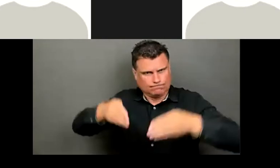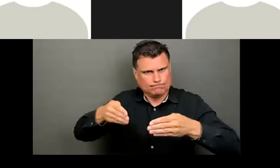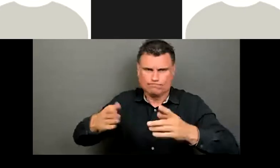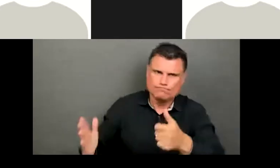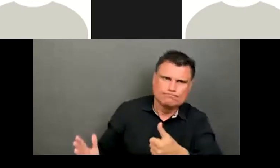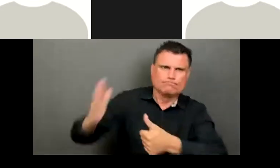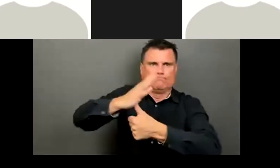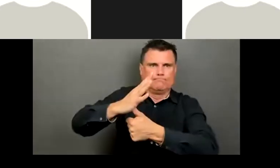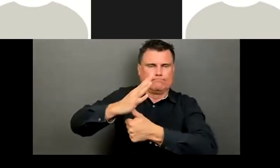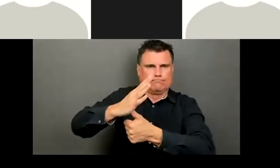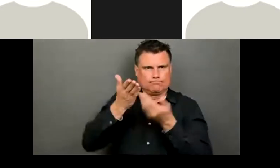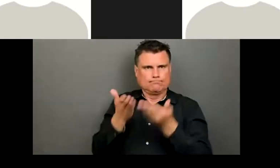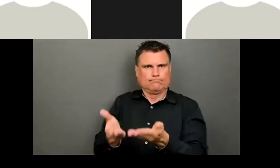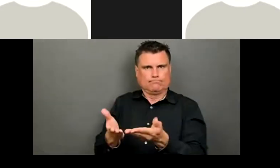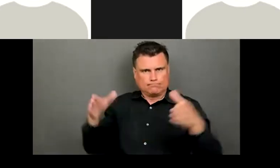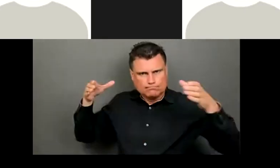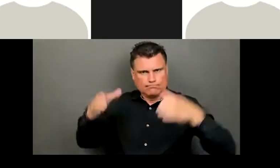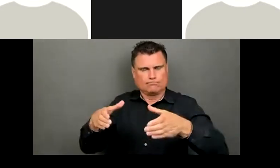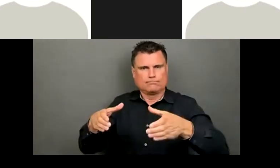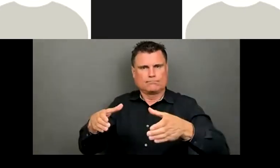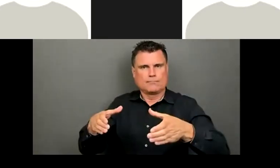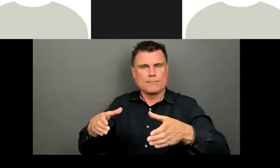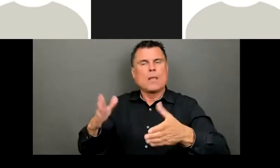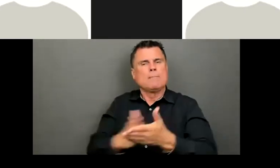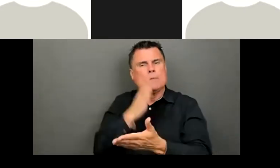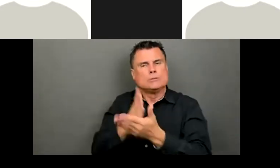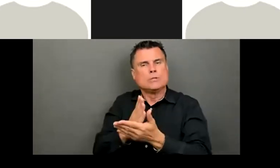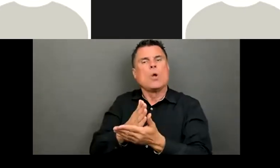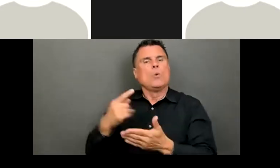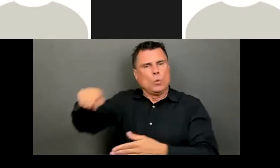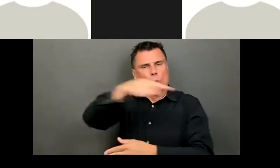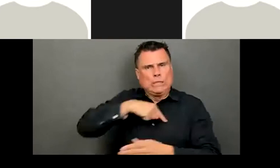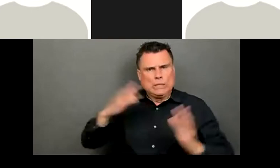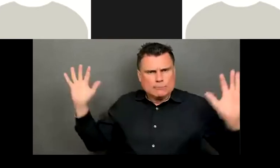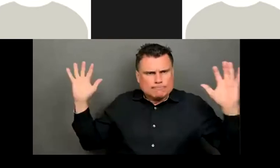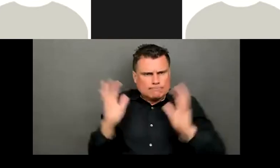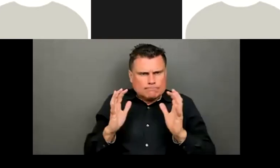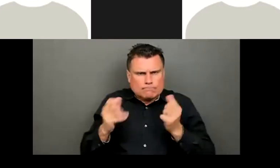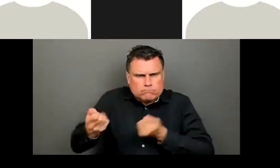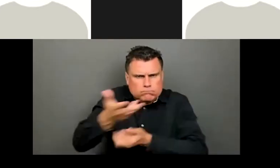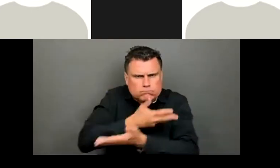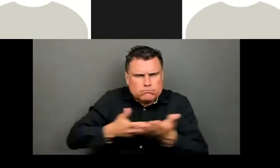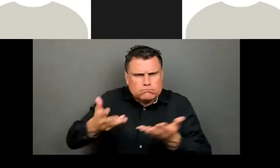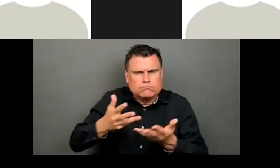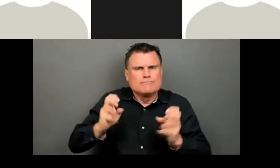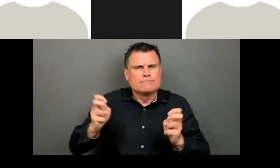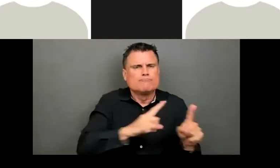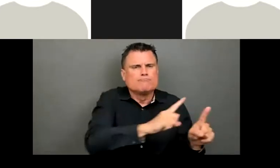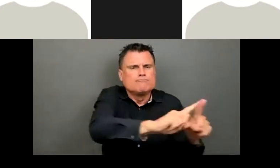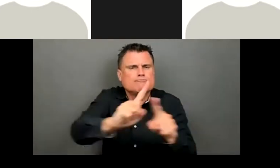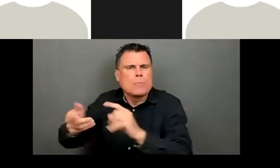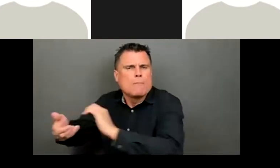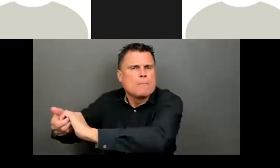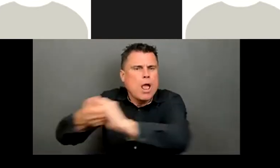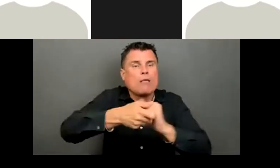these forums between mobile operators, governments, and humanitarian partners. So we're taking some steps towards addressing this, but I think